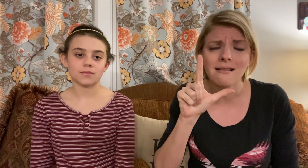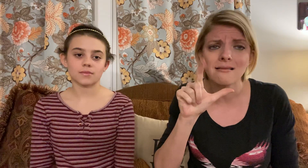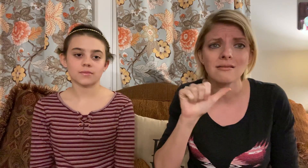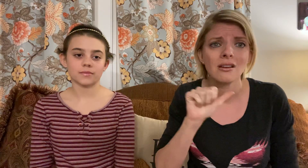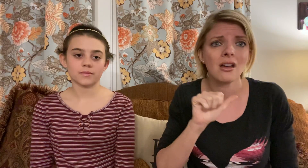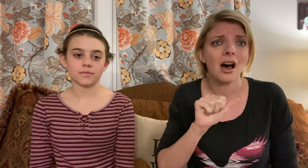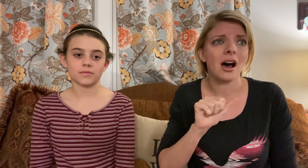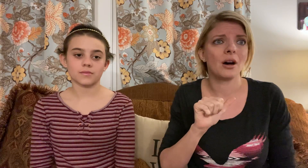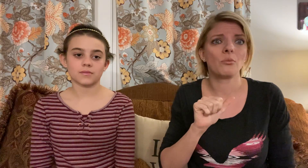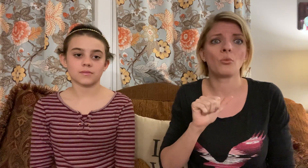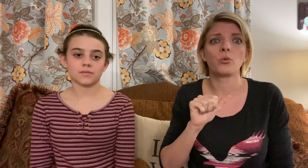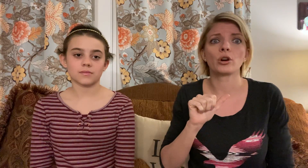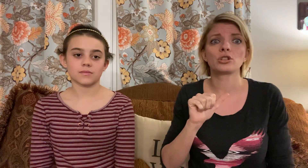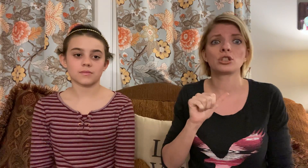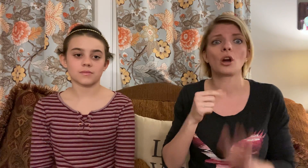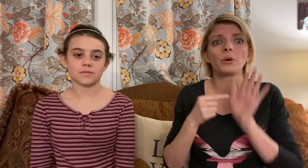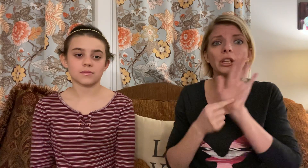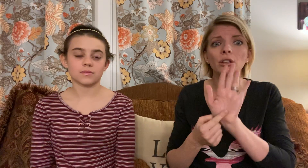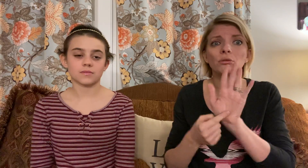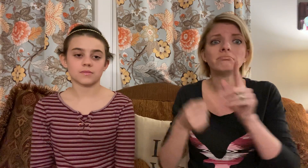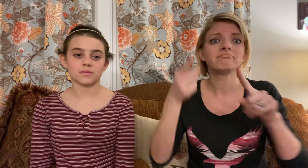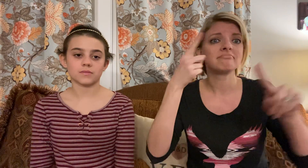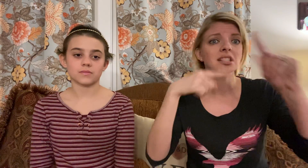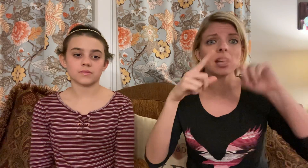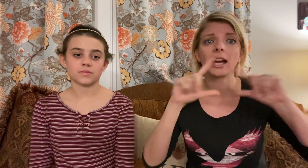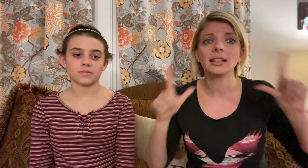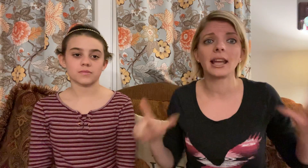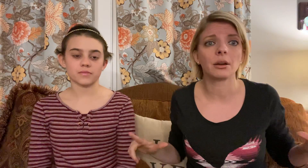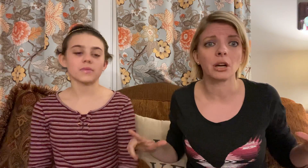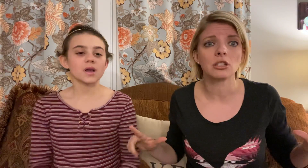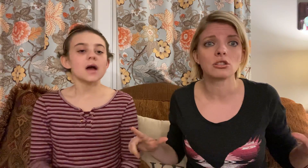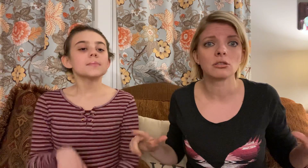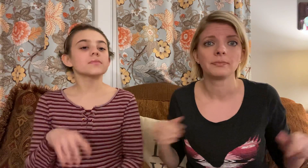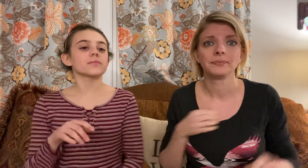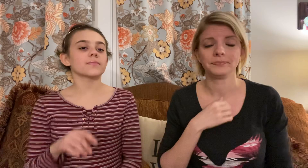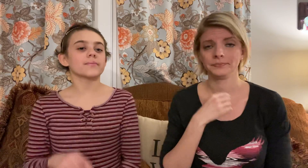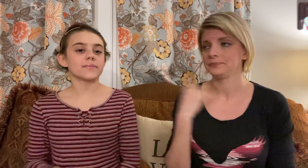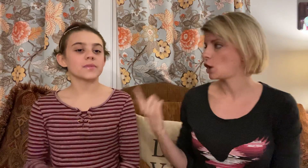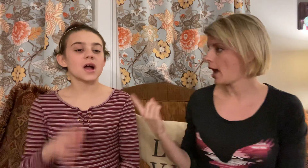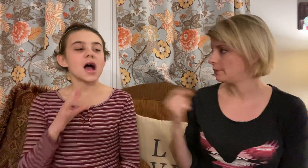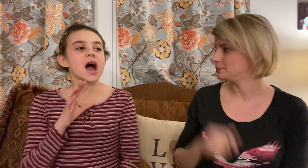ASL. We're showing you sign language. Go ahead.